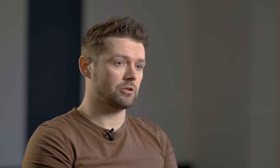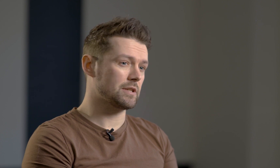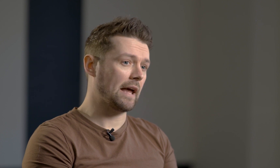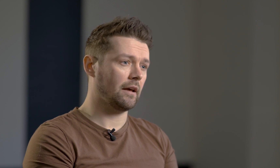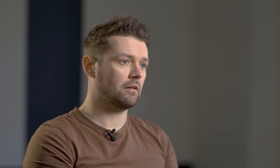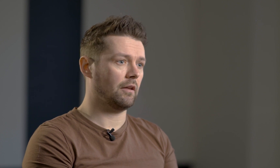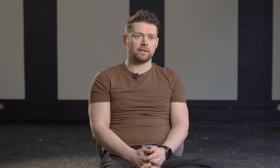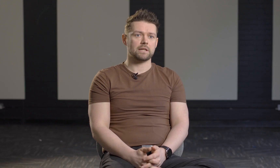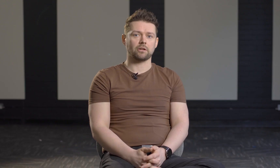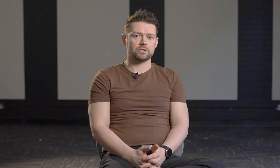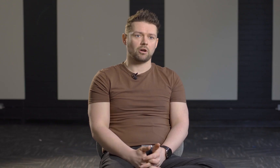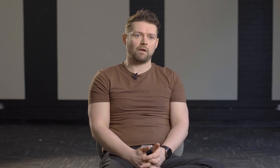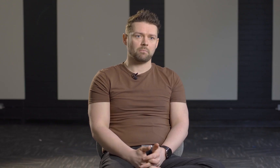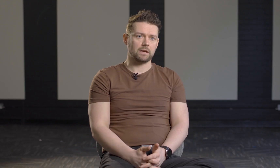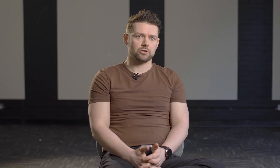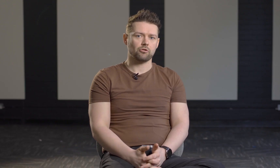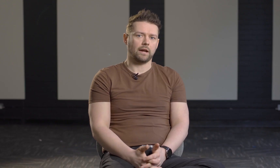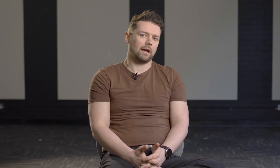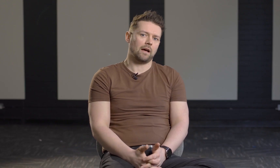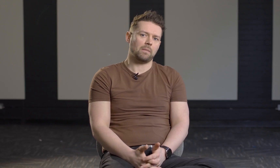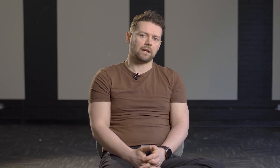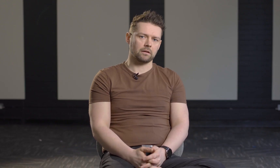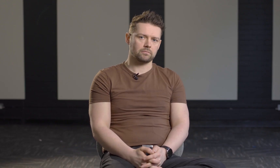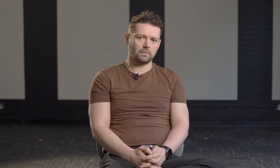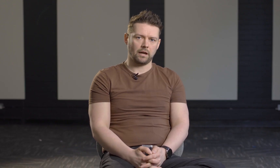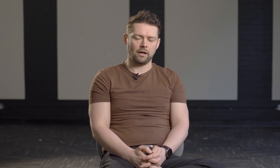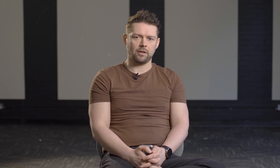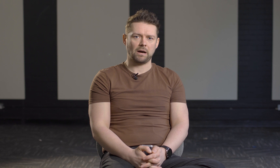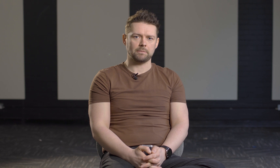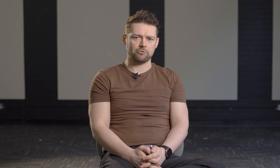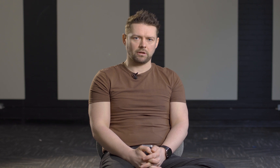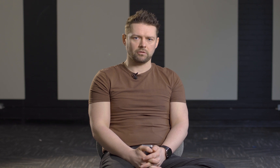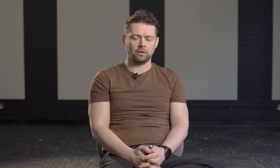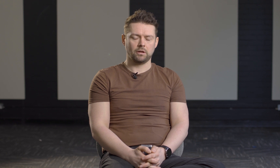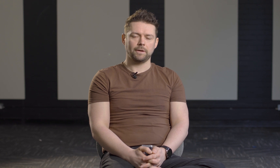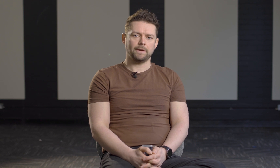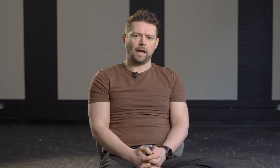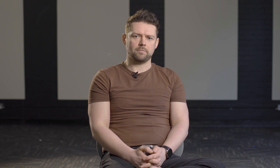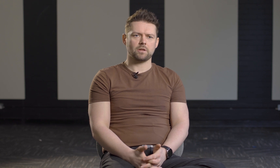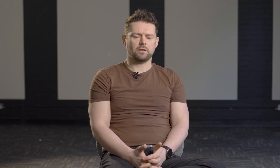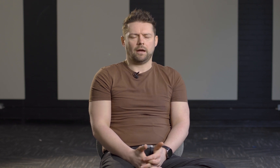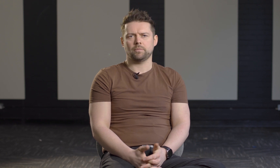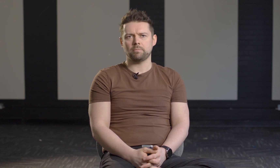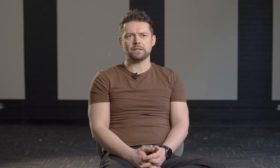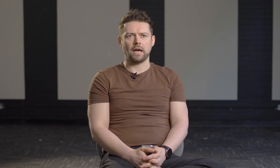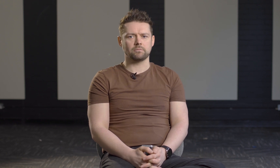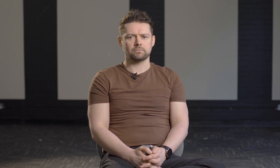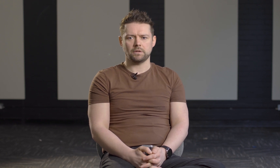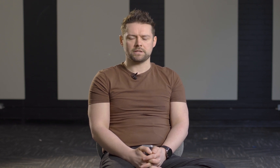just edit and then send on to your MP to try and get that backing at the parliamentary level. So yeah, the BDA is an